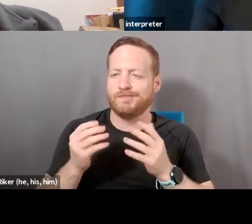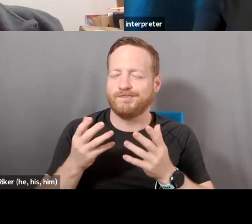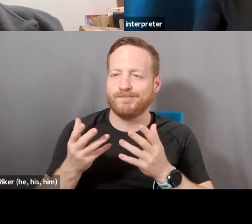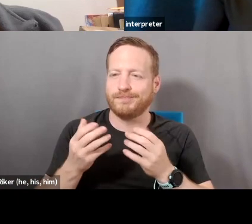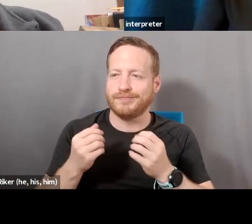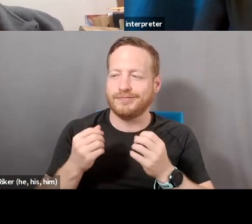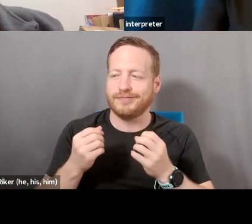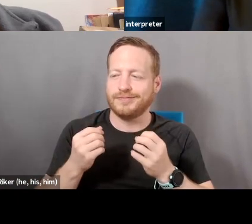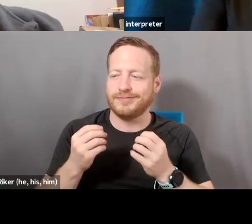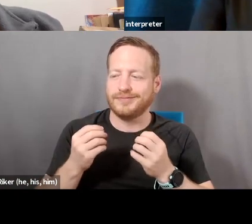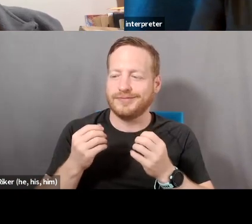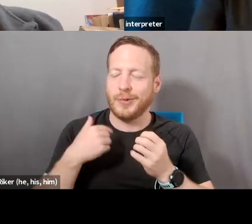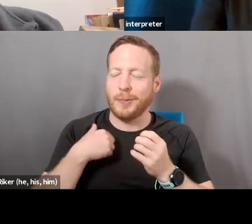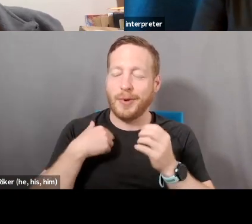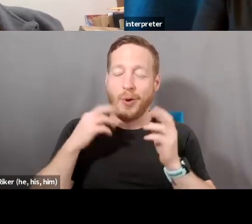people showing up.